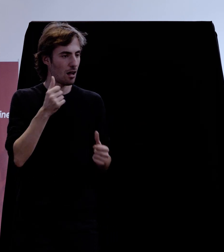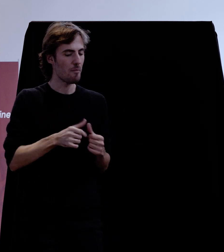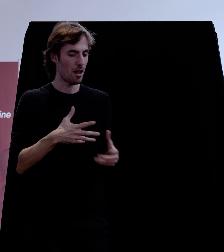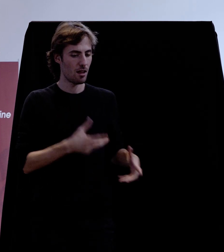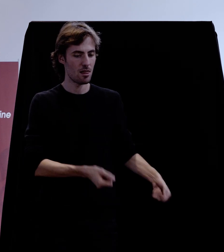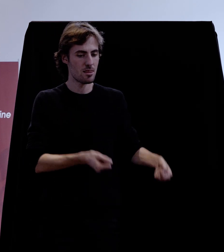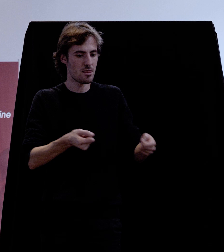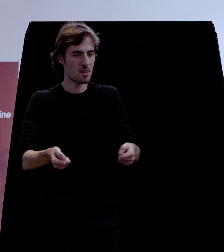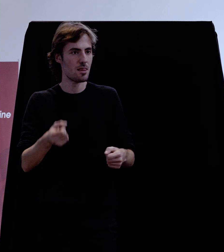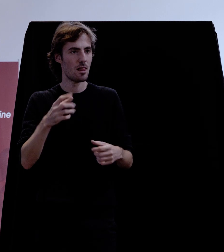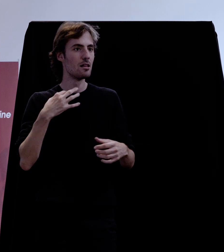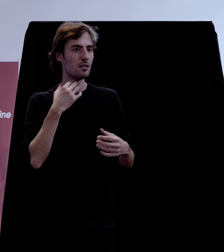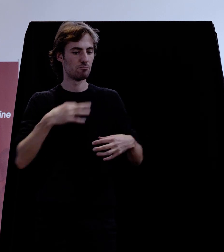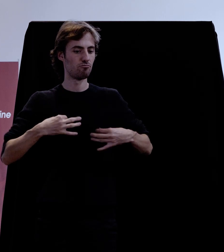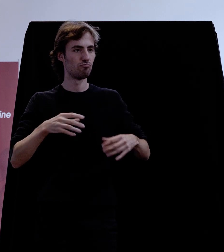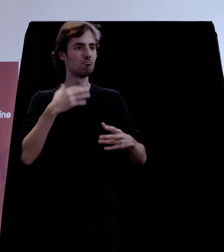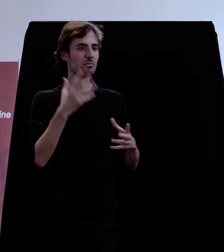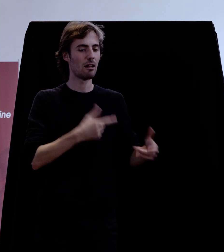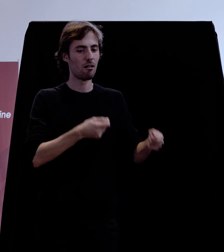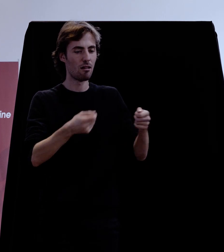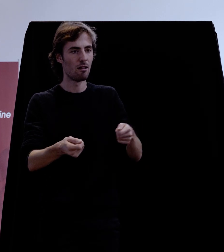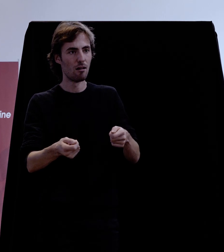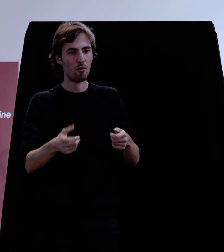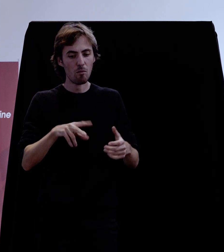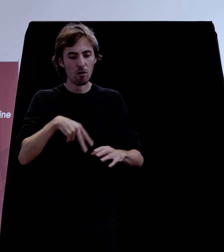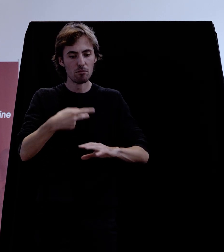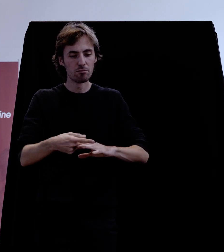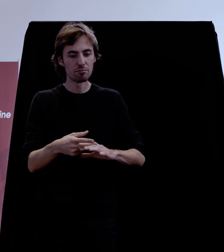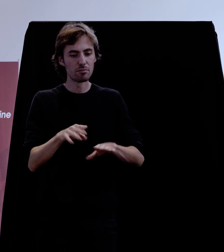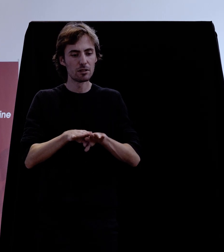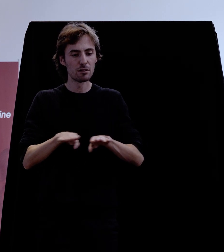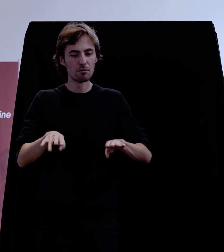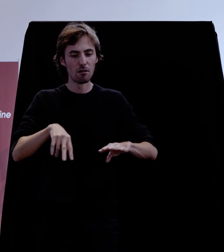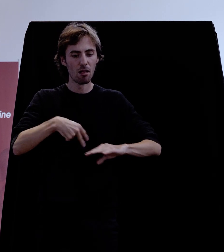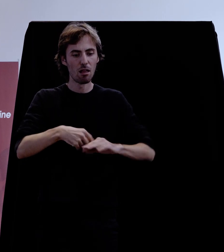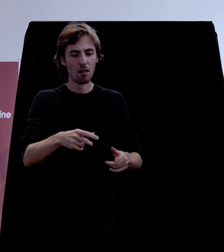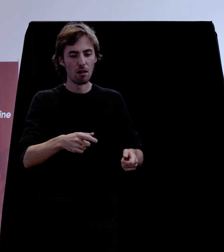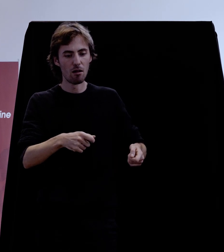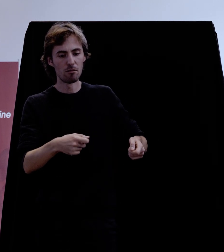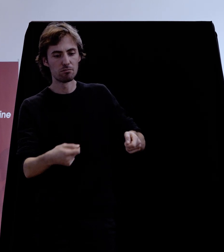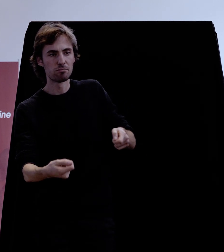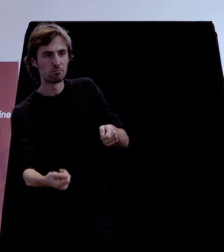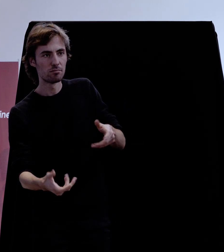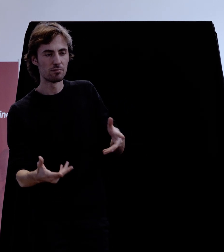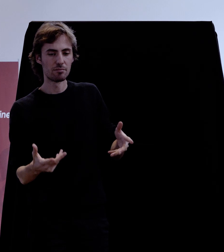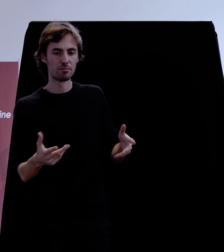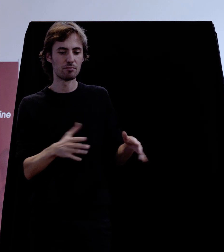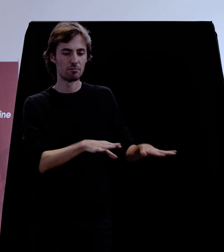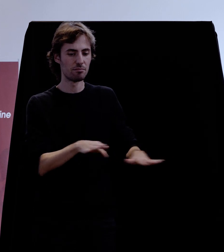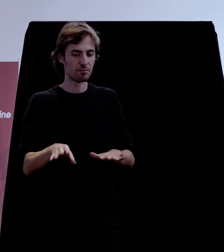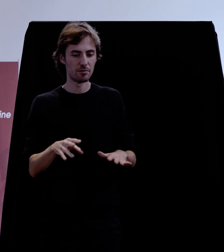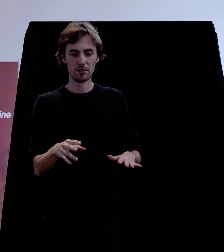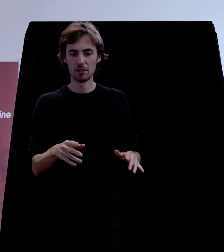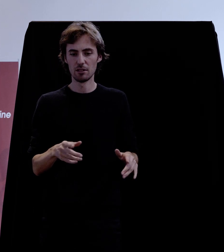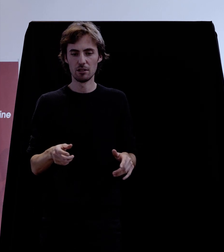The table was not supposed to be there. It had never been there before. Somebody moved that table. Now, I probably should have turned on the lights and that kind of stuff, but I knew where